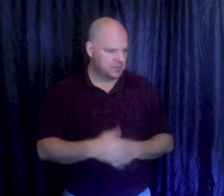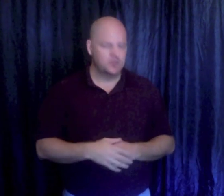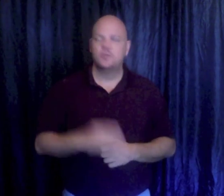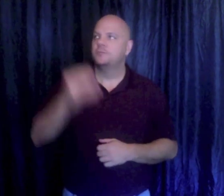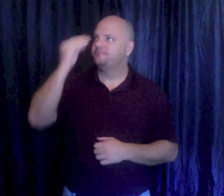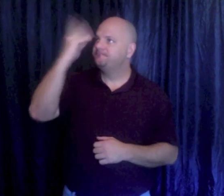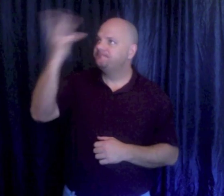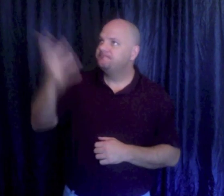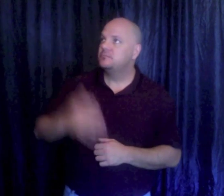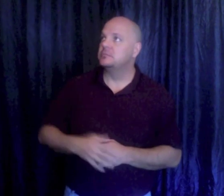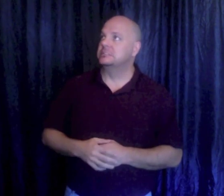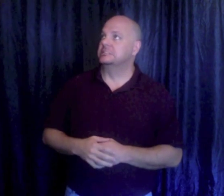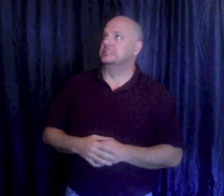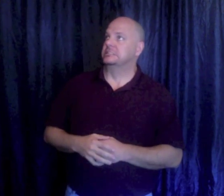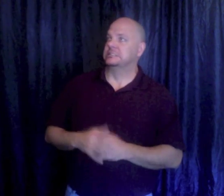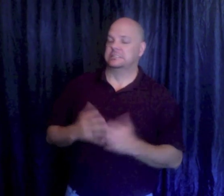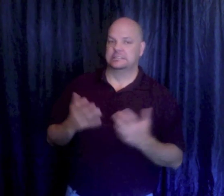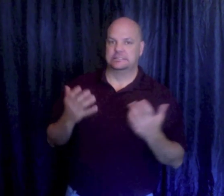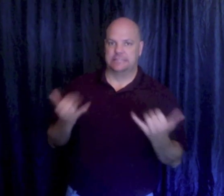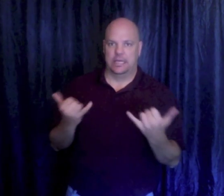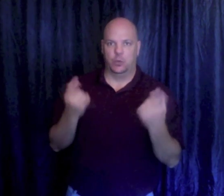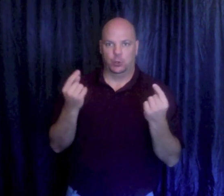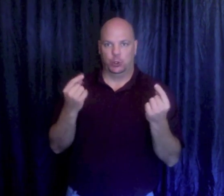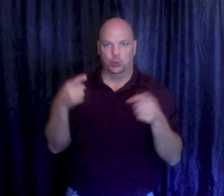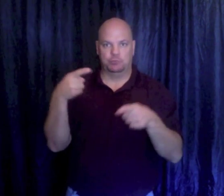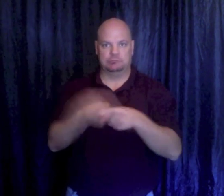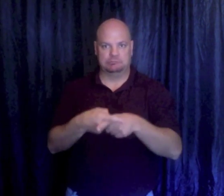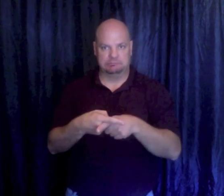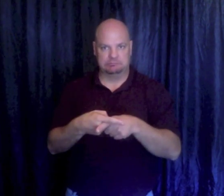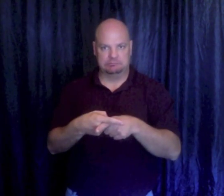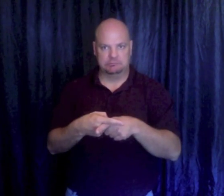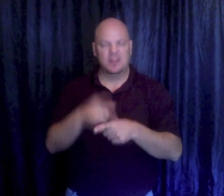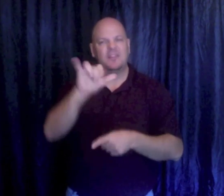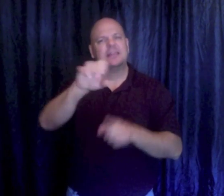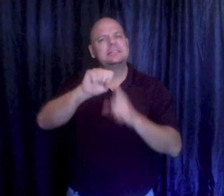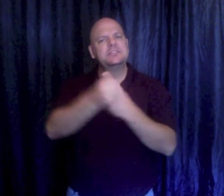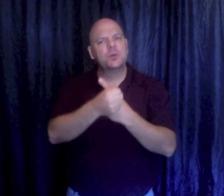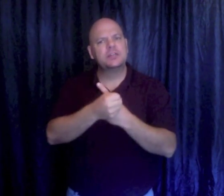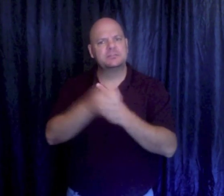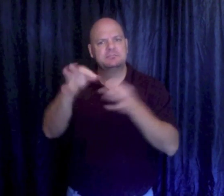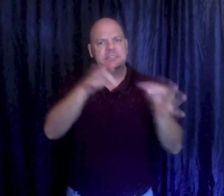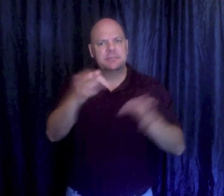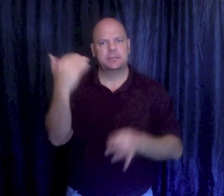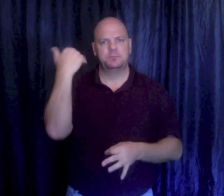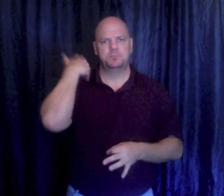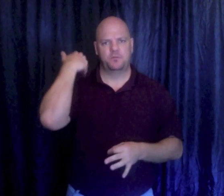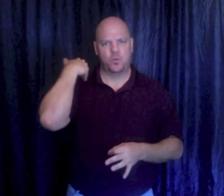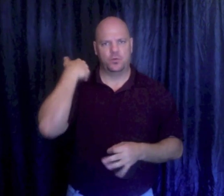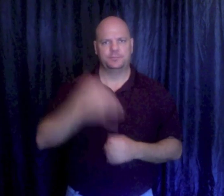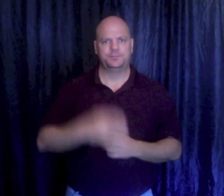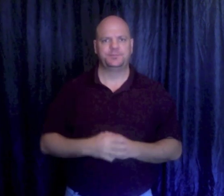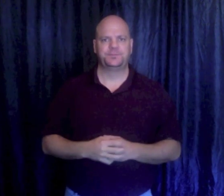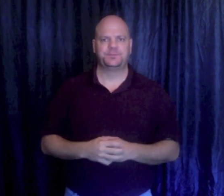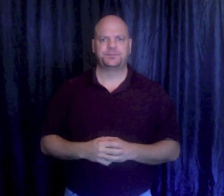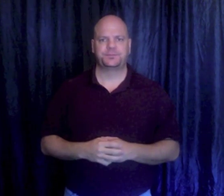uh-oh. And so this is a scenario that I was talking before. The reason why that adult is asking